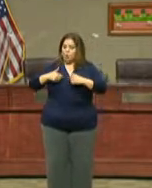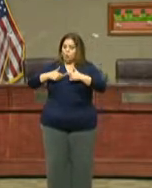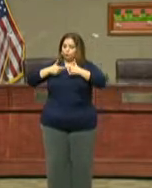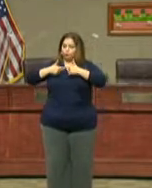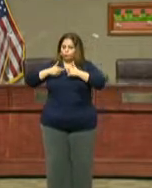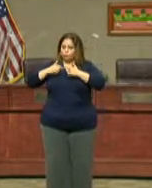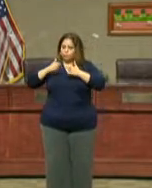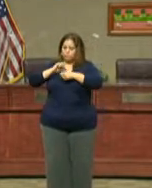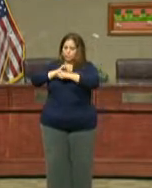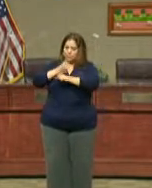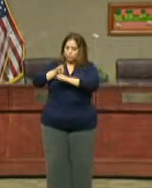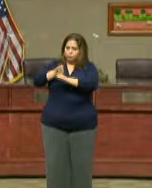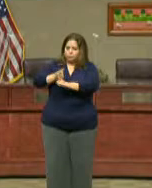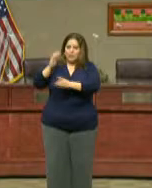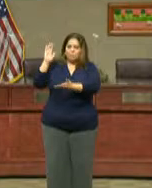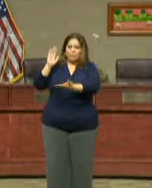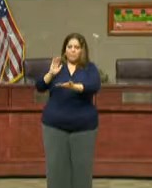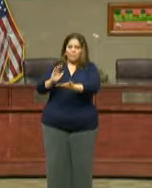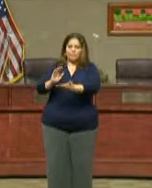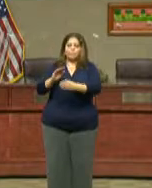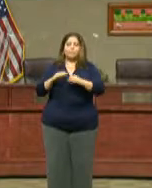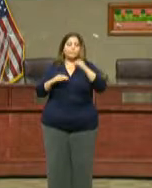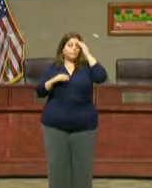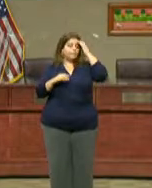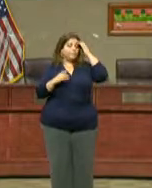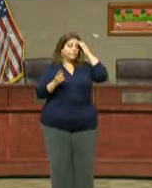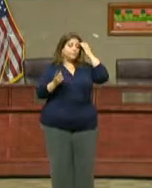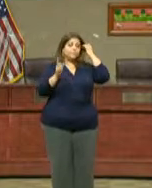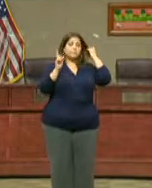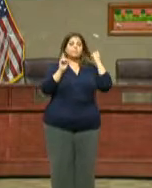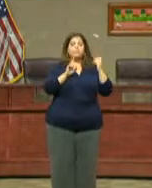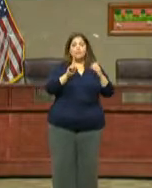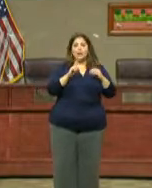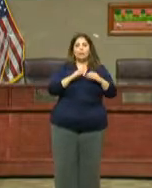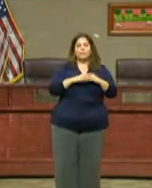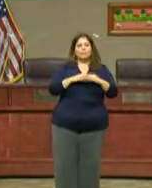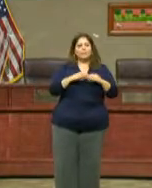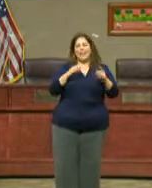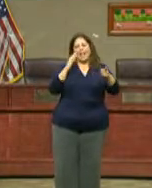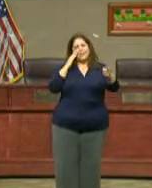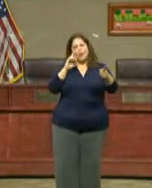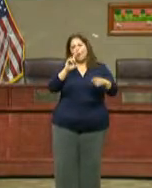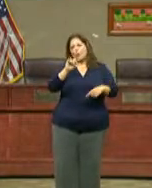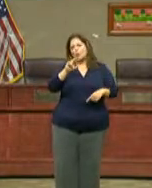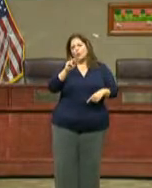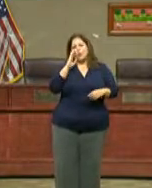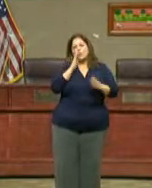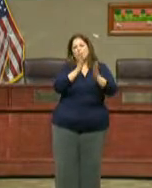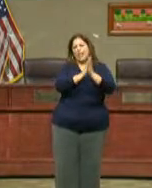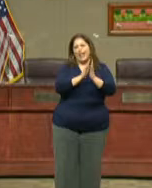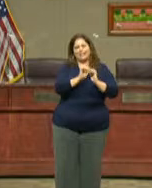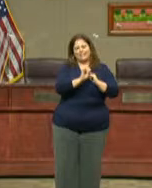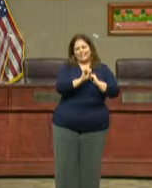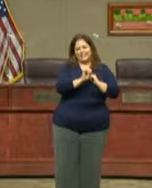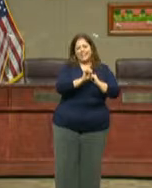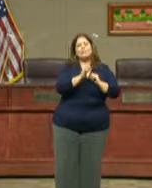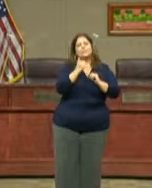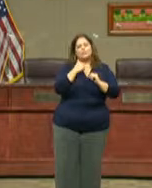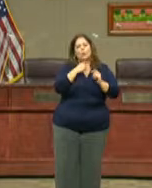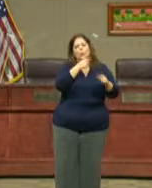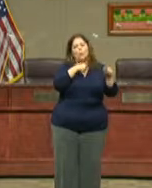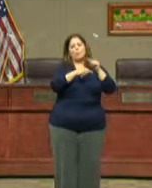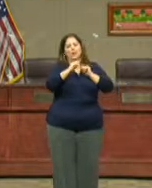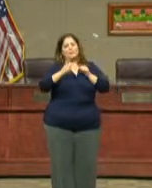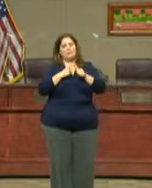page. Could you do the first one, because Lauren is going to ask. Could you go back to the first before she asks me?